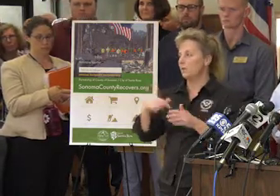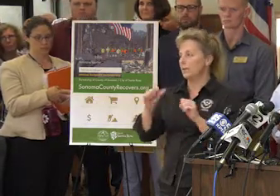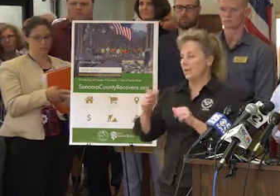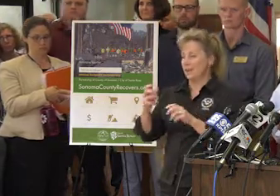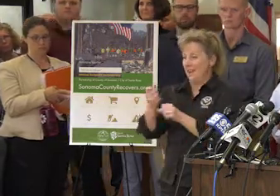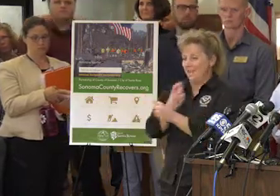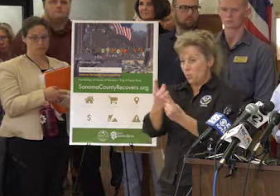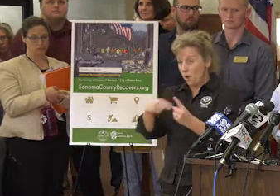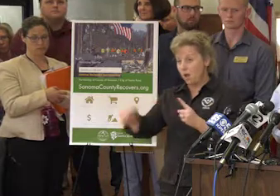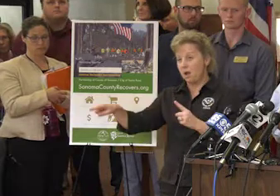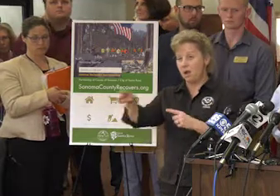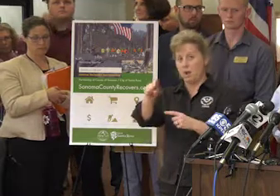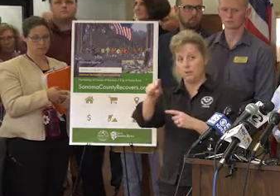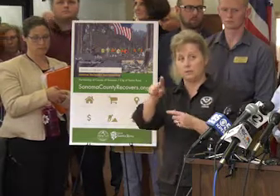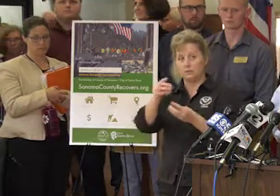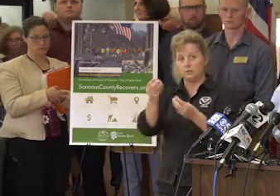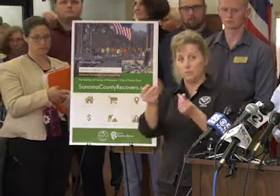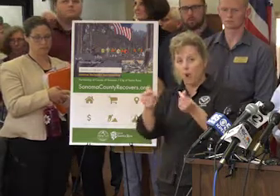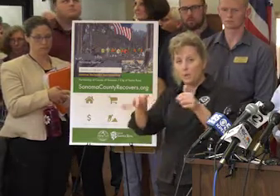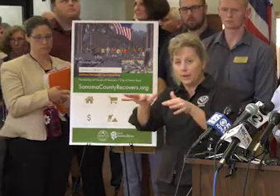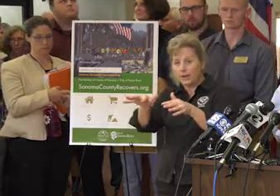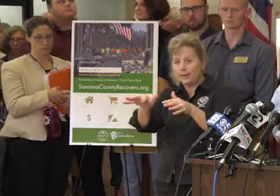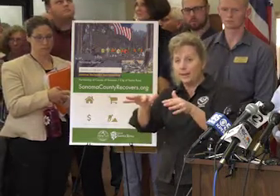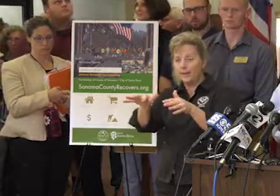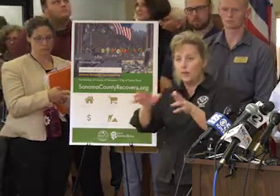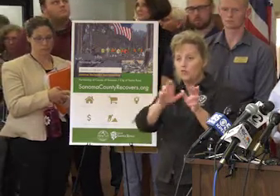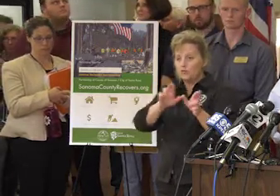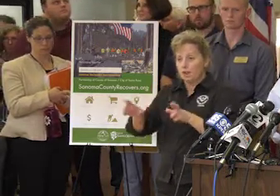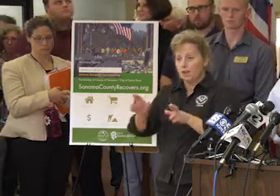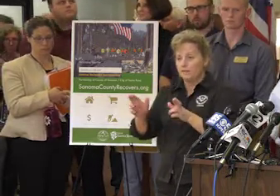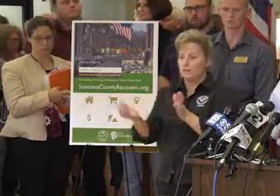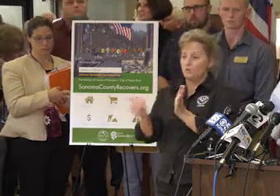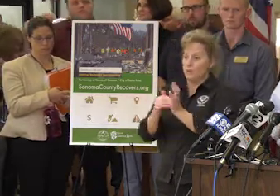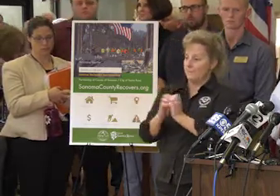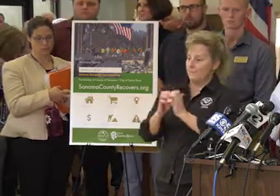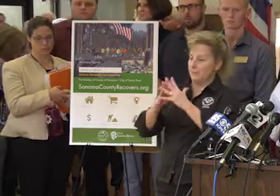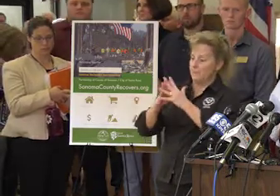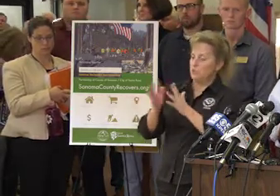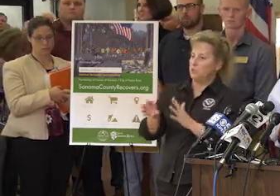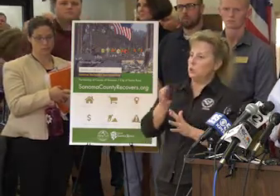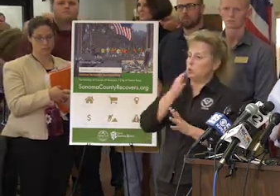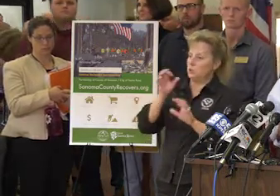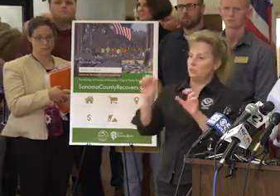can get everybody's property ready for rebuilding as soon as possible.